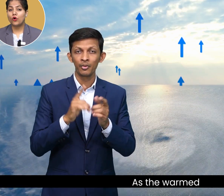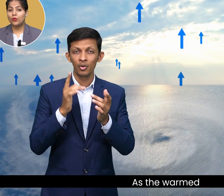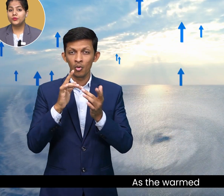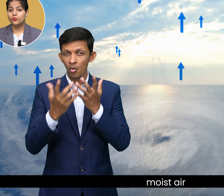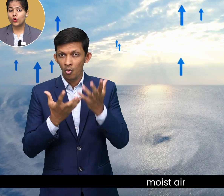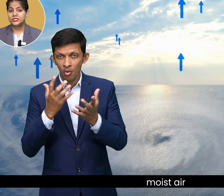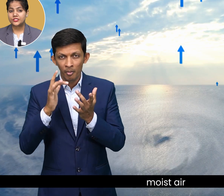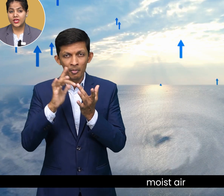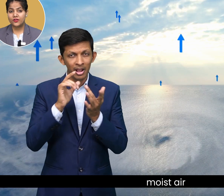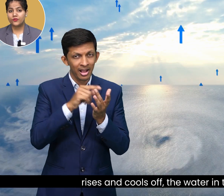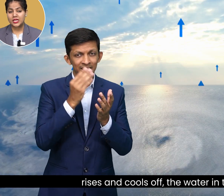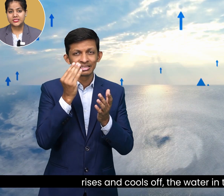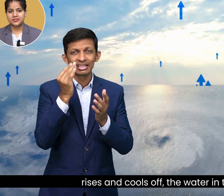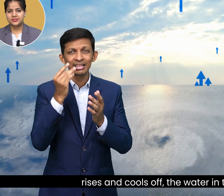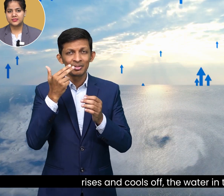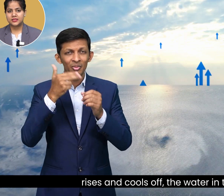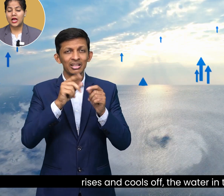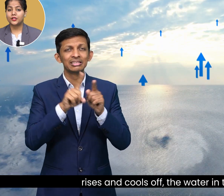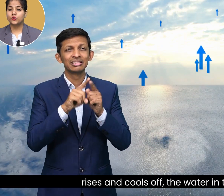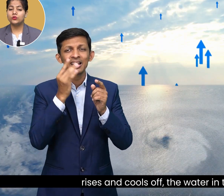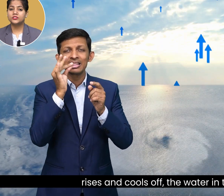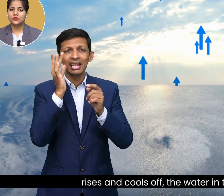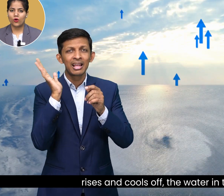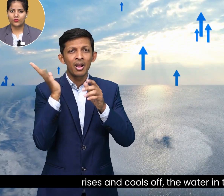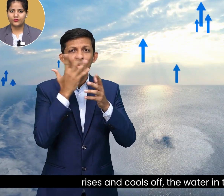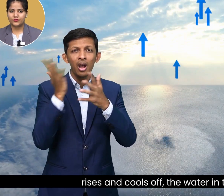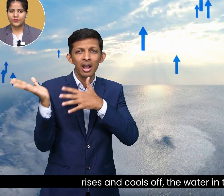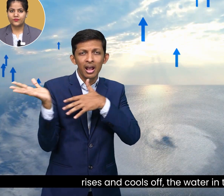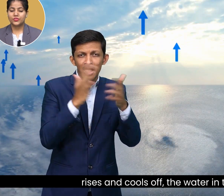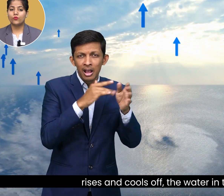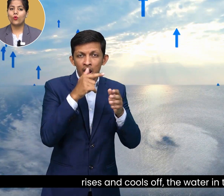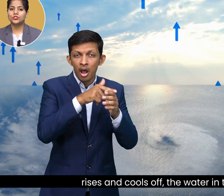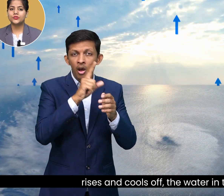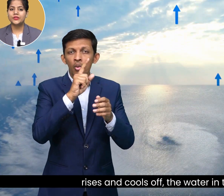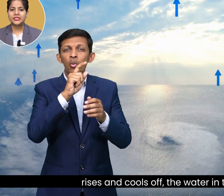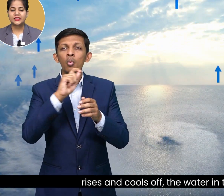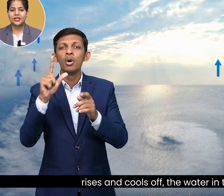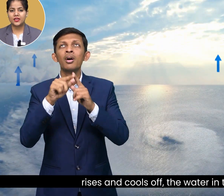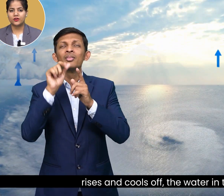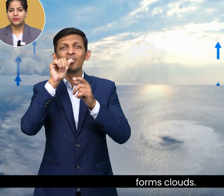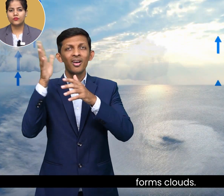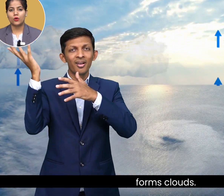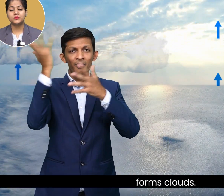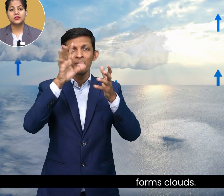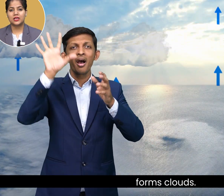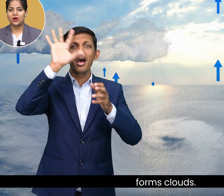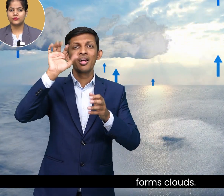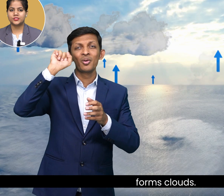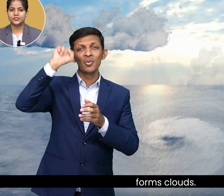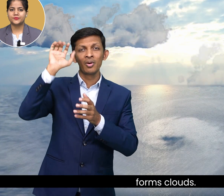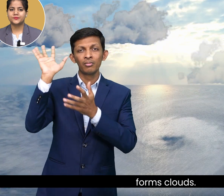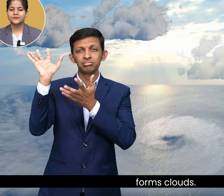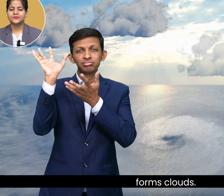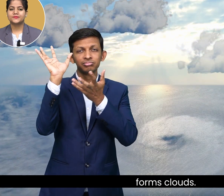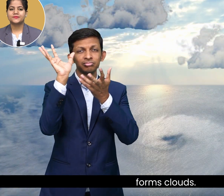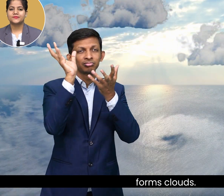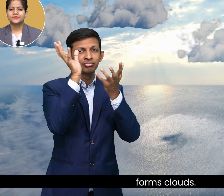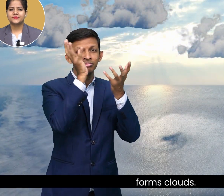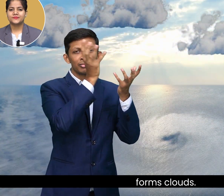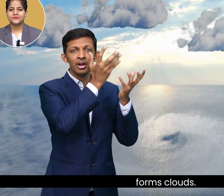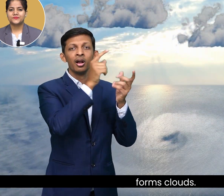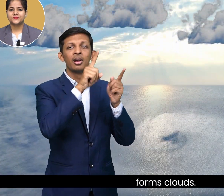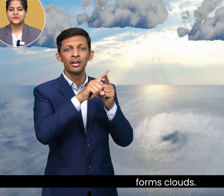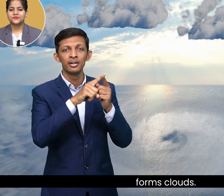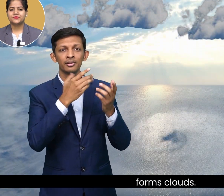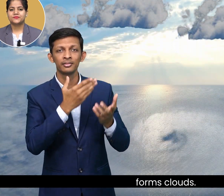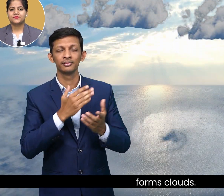As the warmed moist air rises and cools off, the water in the air forms clouds.